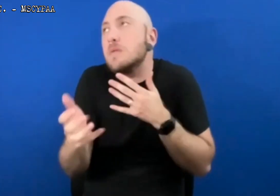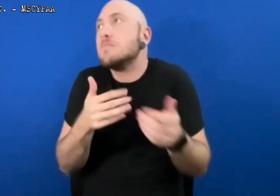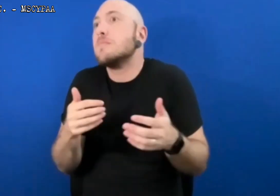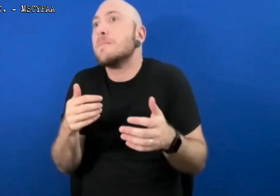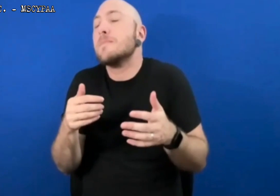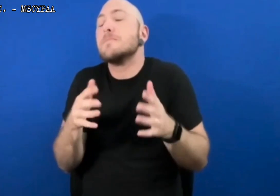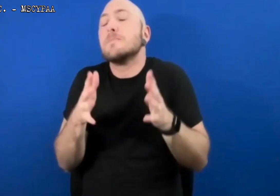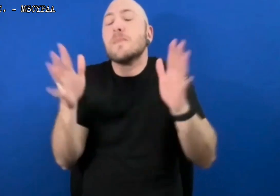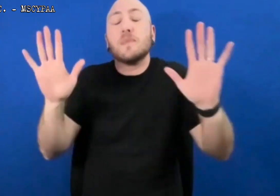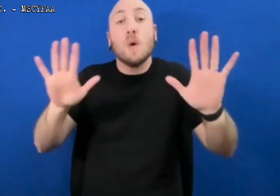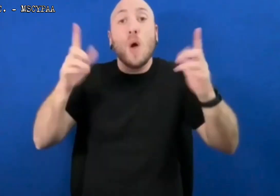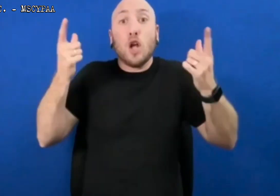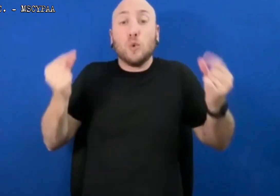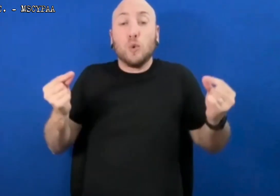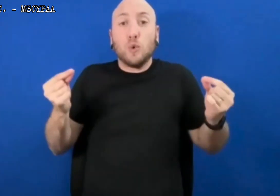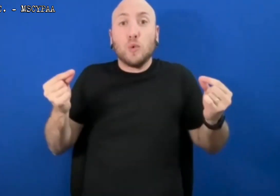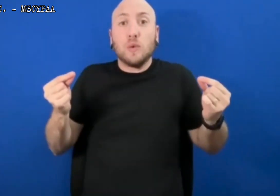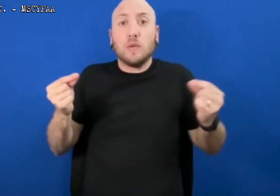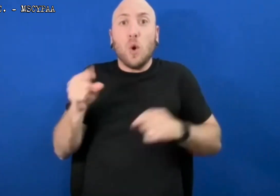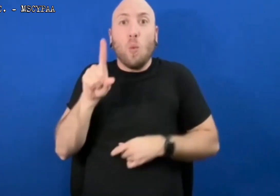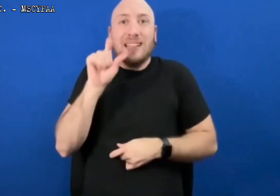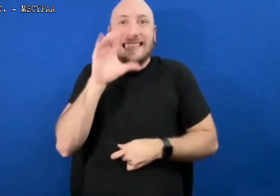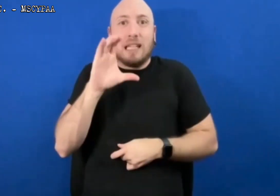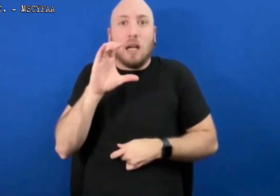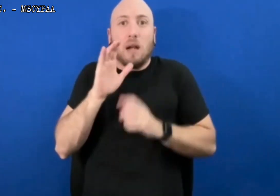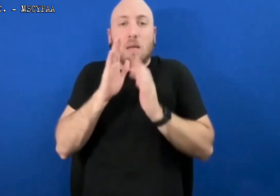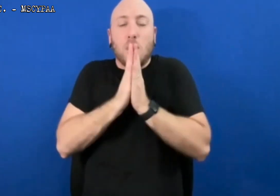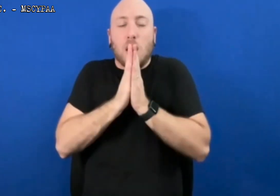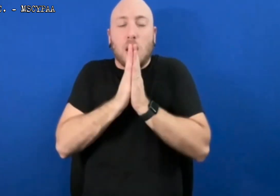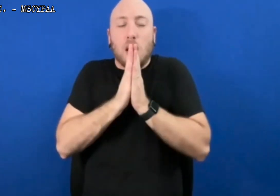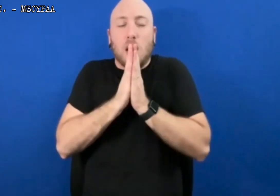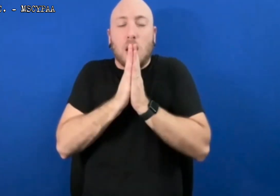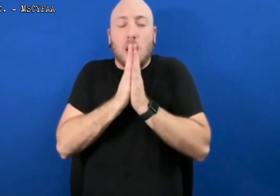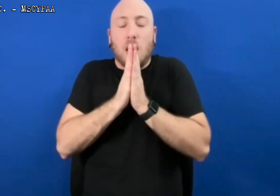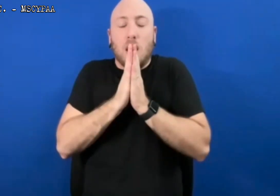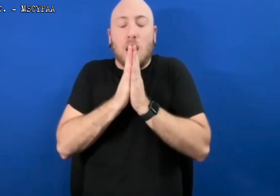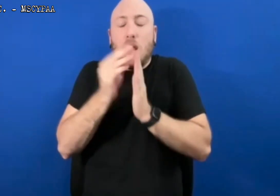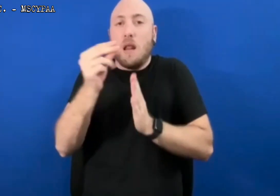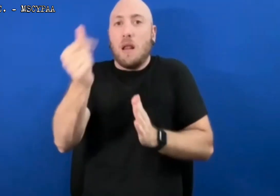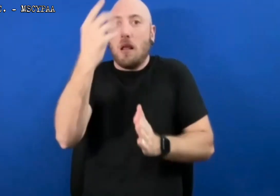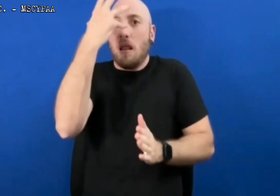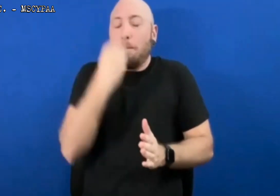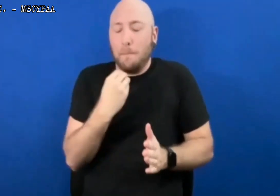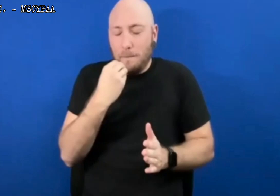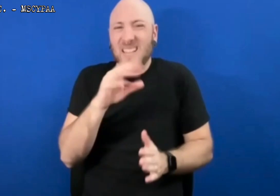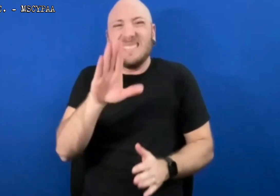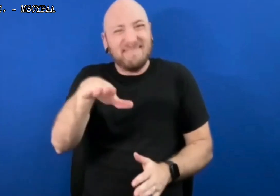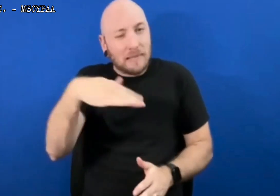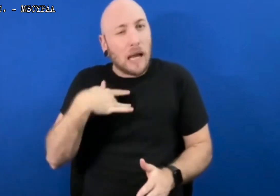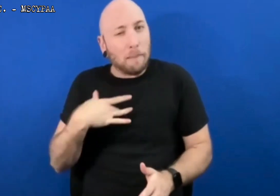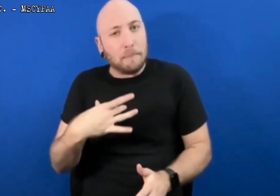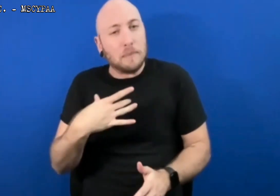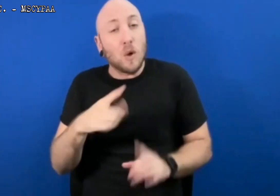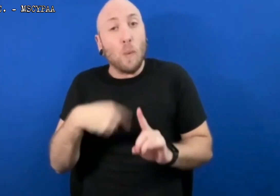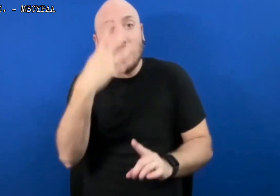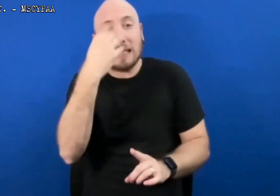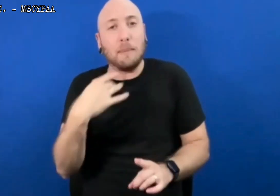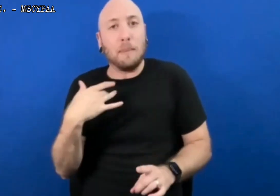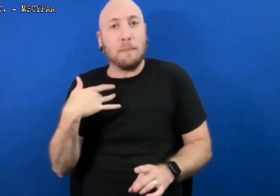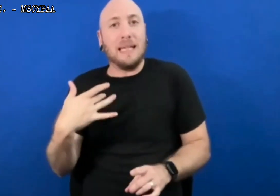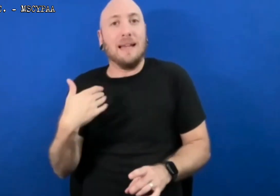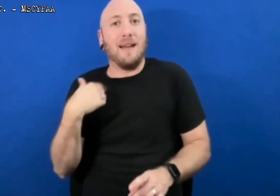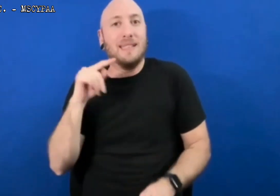I just prayed for like 1 second, and as soon as I prayed, I fell asleep. And I sleep with the TV on, and I